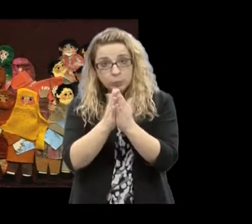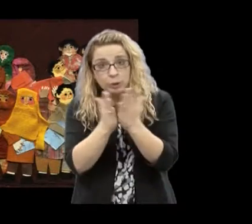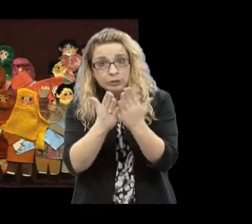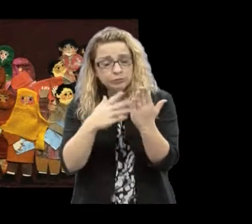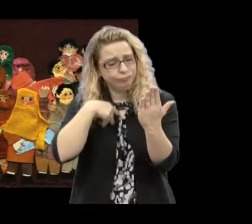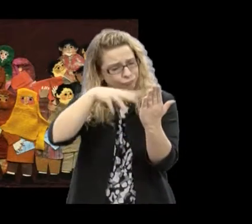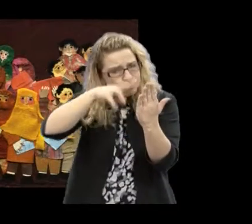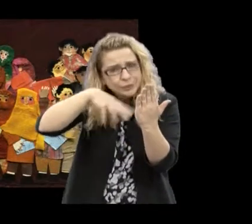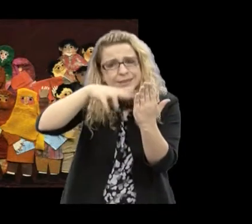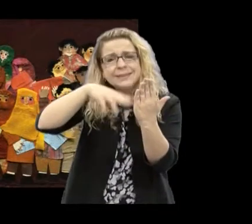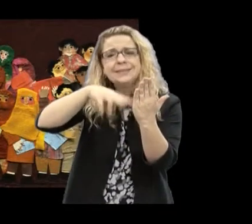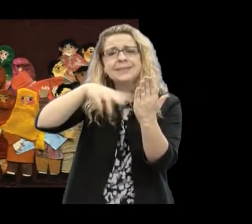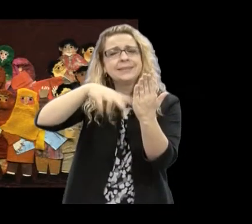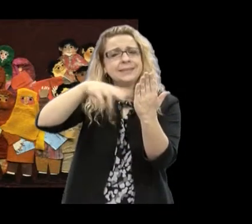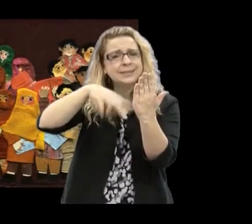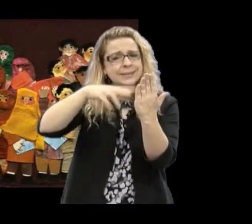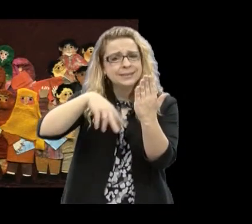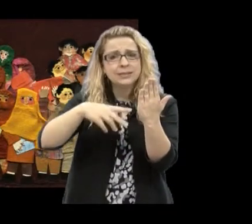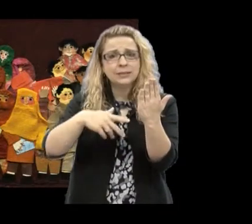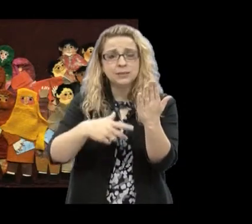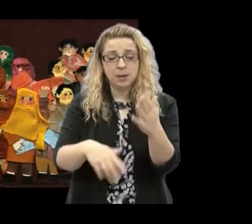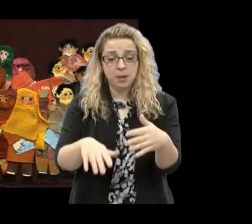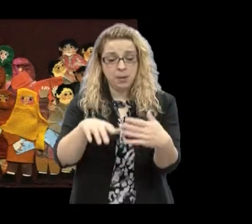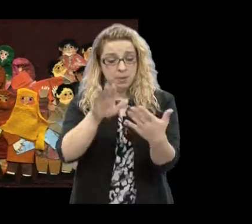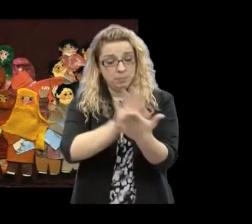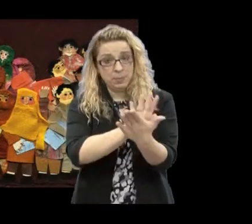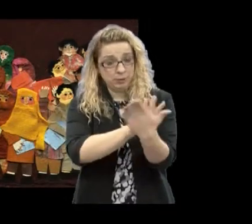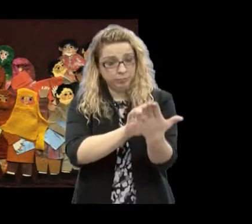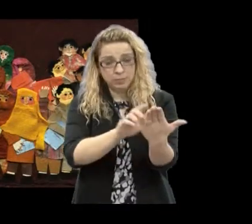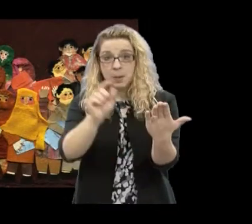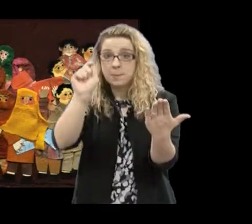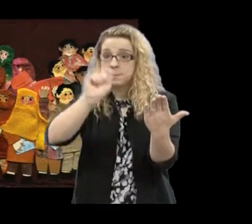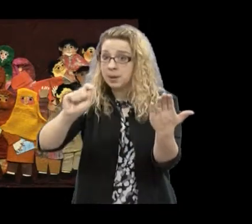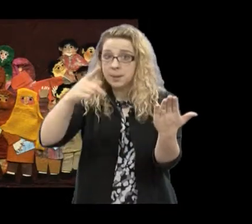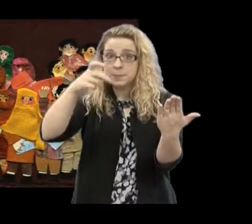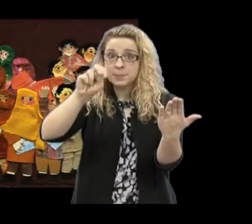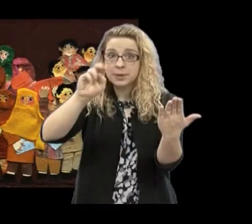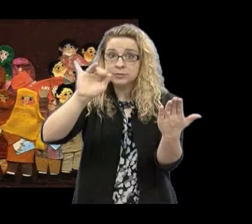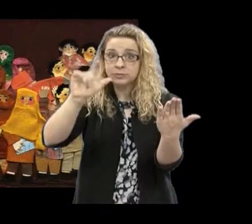We read our books, and we write with our pencils.